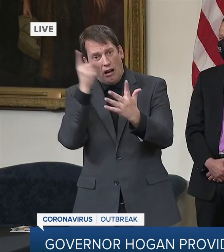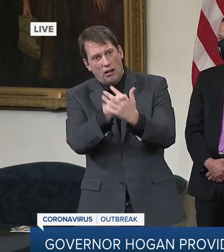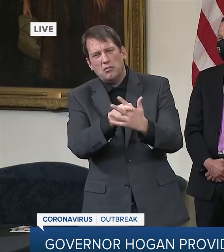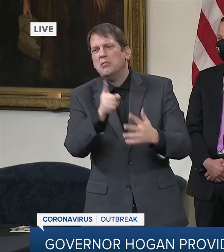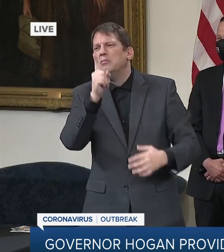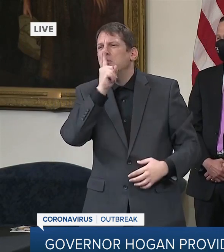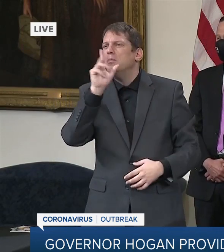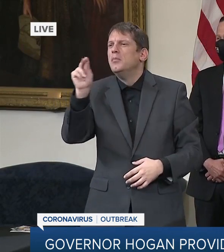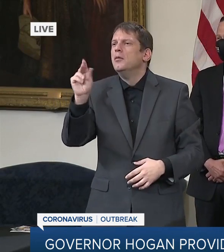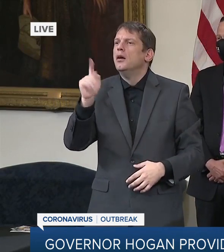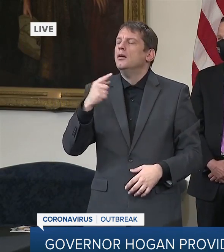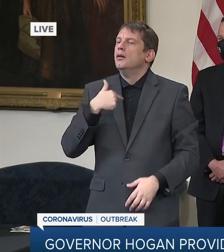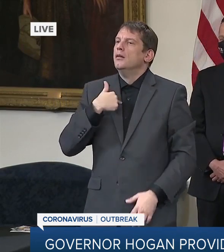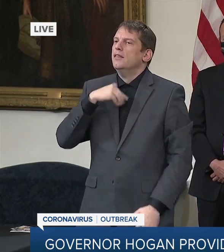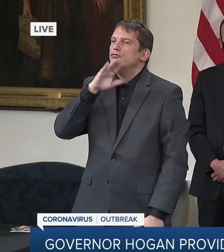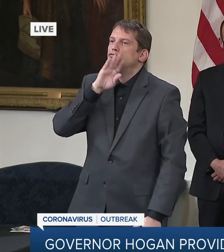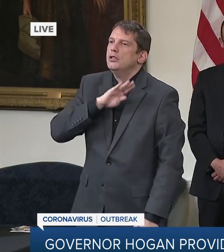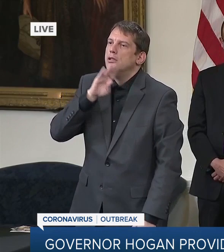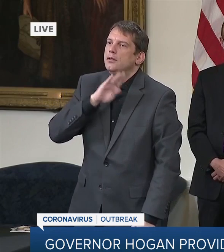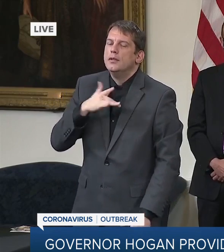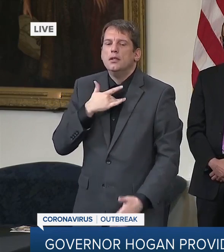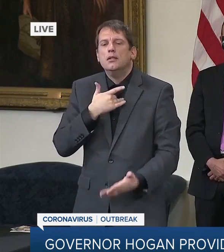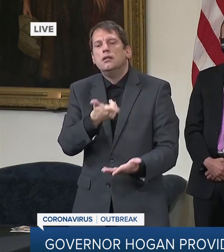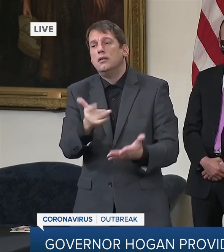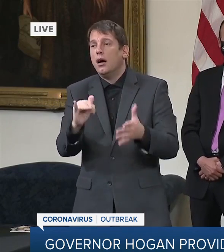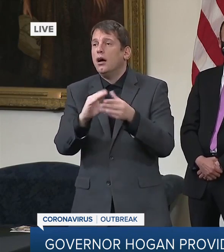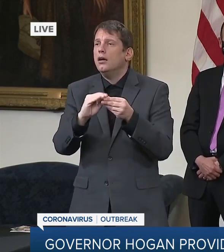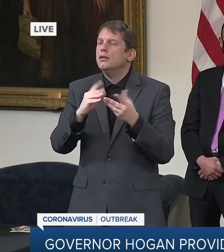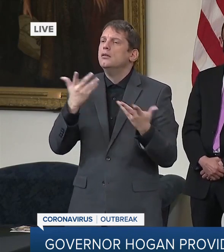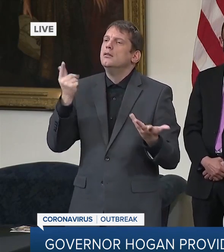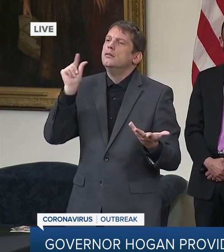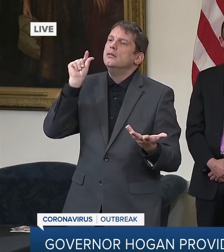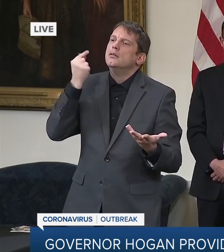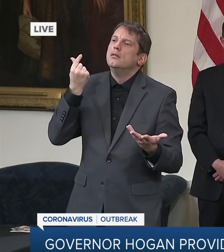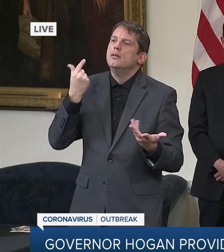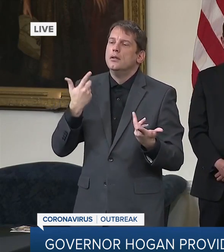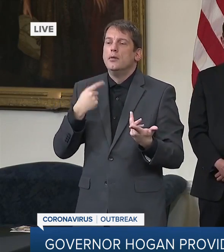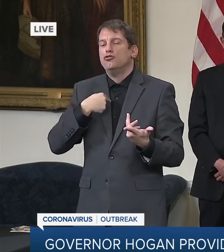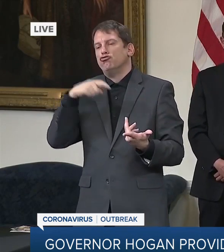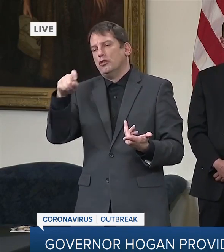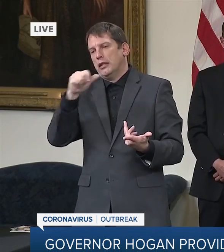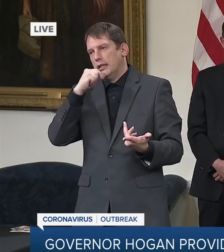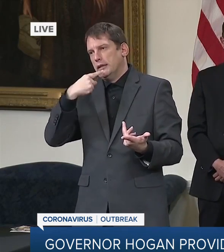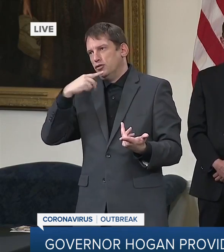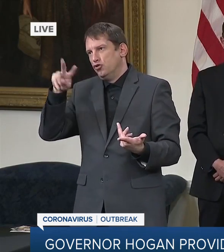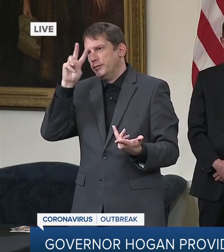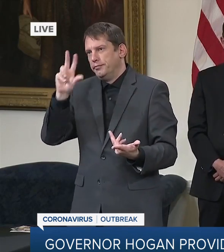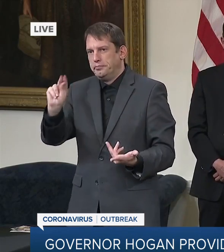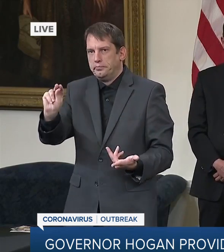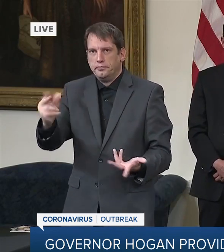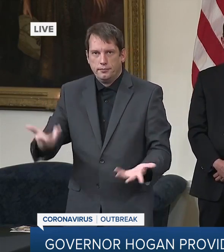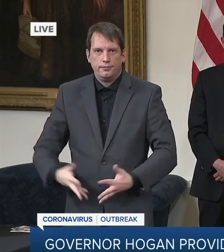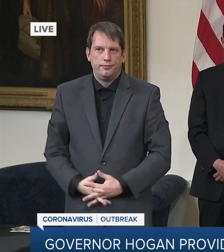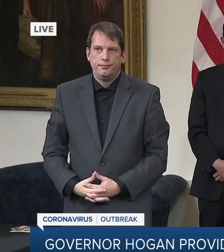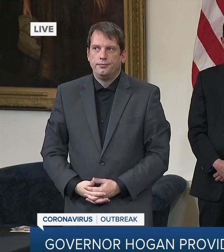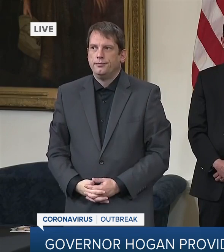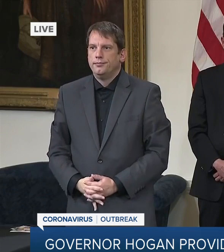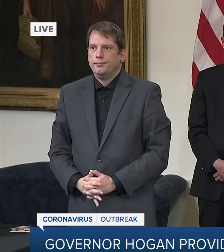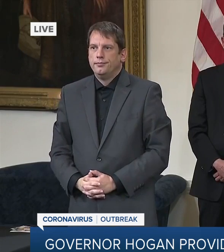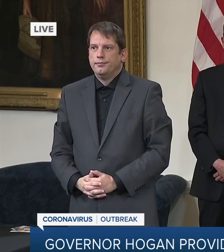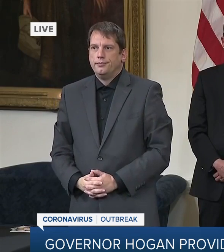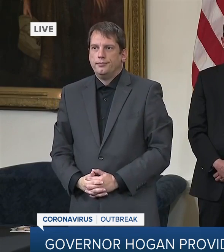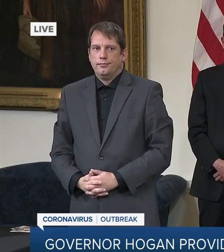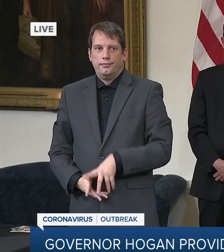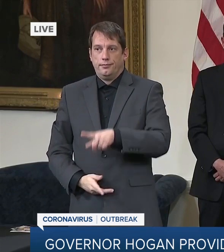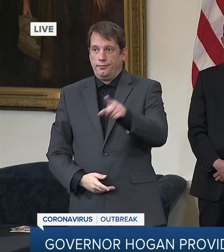was frustrated with the stupid comments, but I probably shouldn't have used that language. Were you also responsible for the message in which one person was told that if they